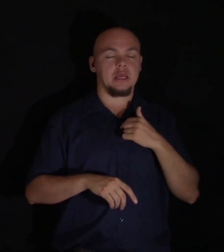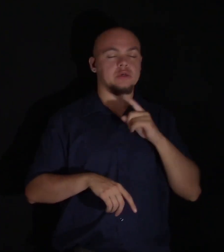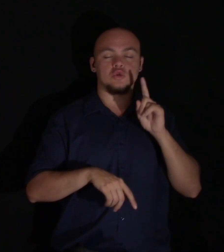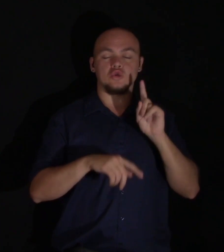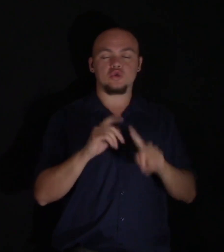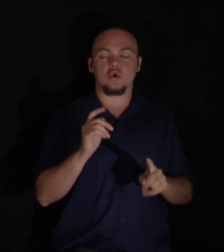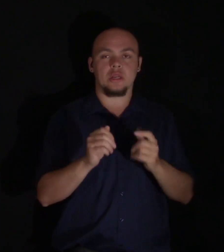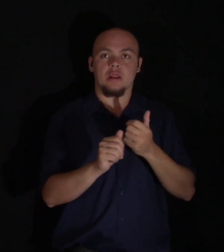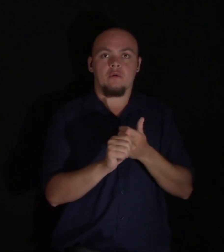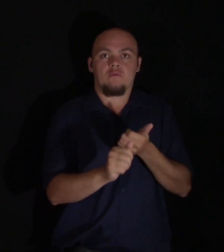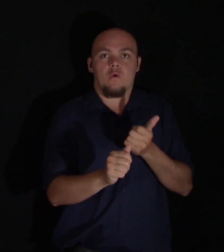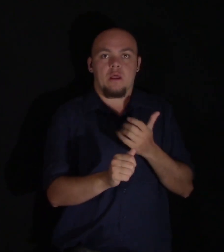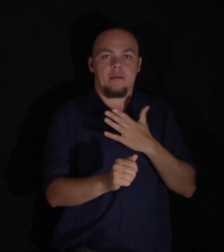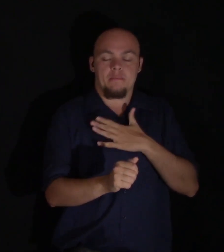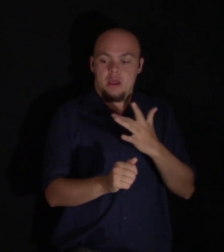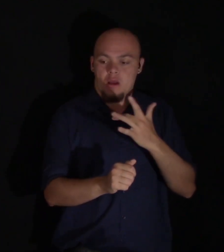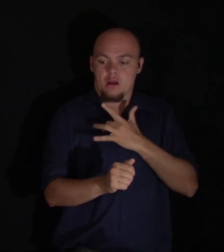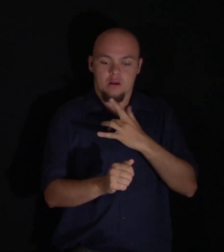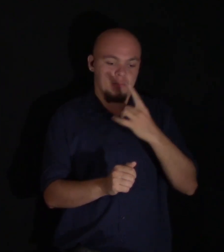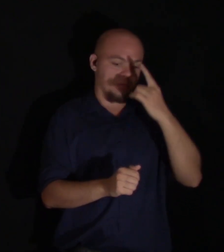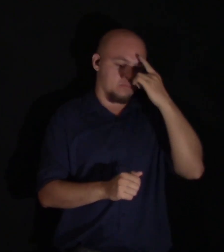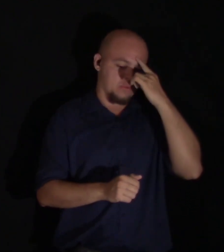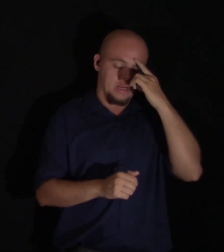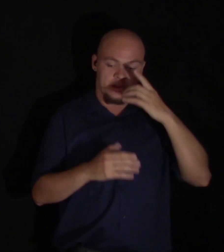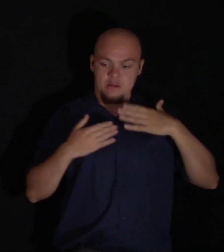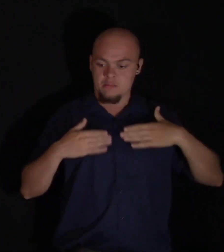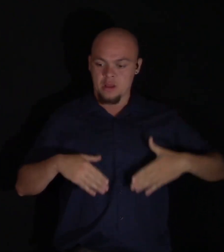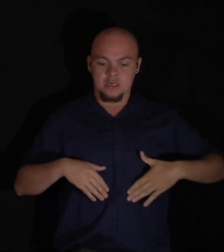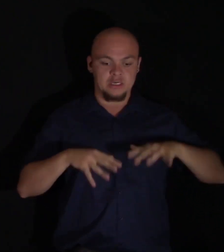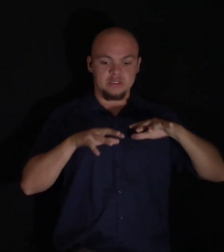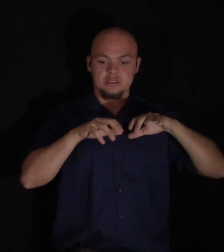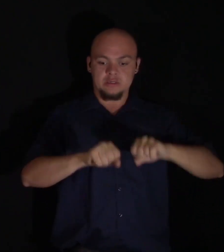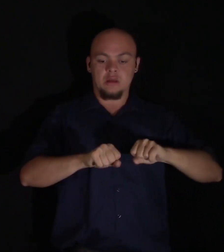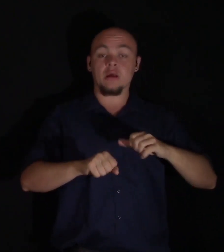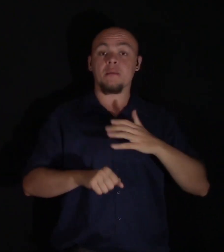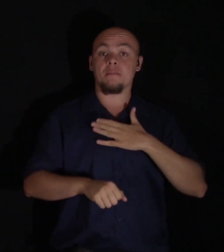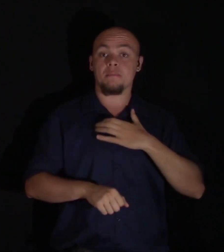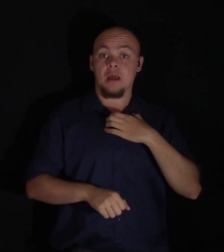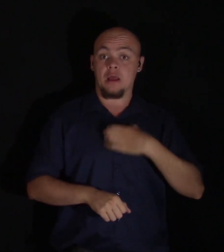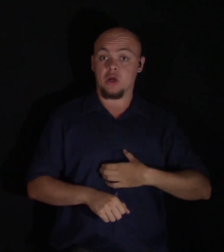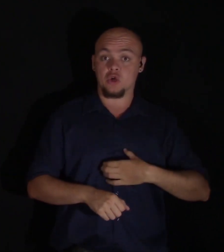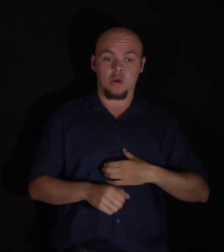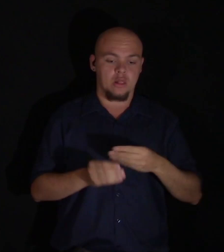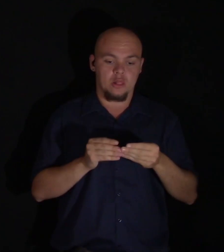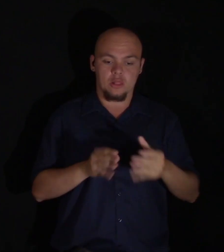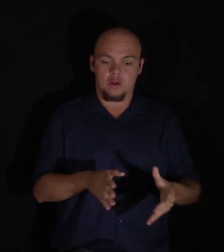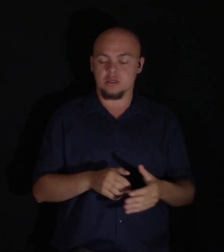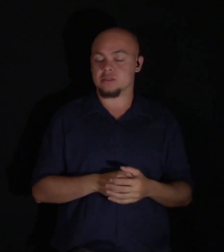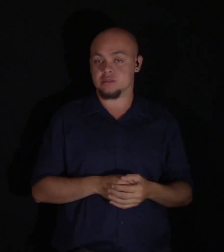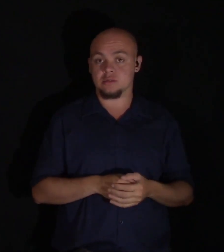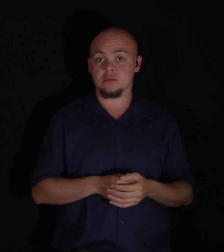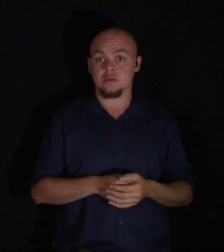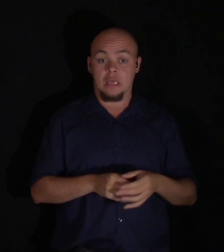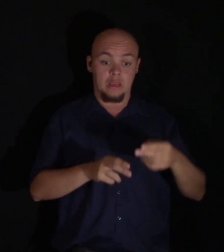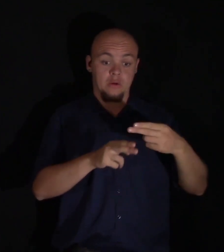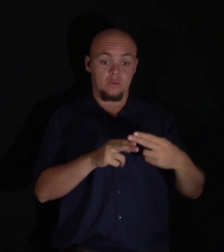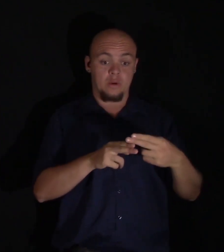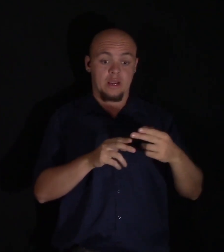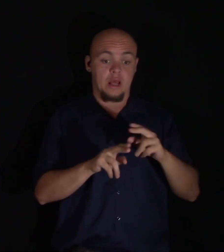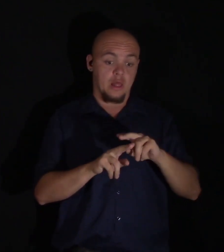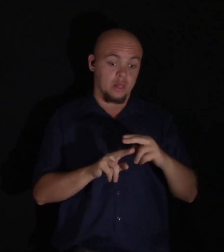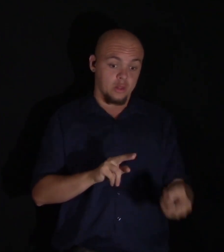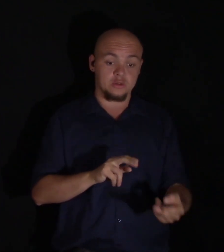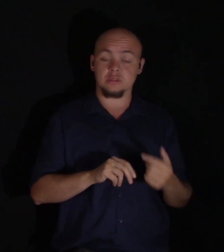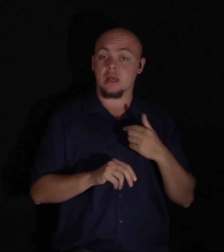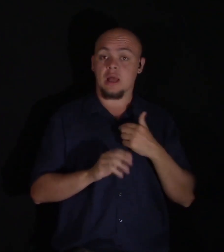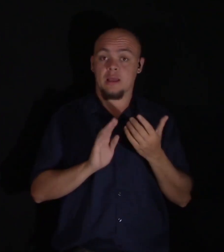brain, my heart, and my body. I lost my appetite and a lot of weight. I